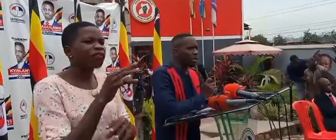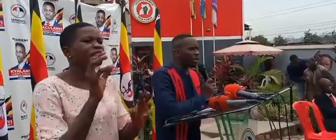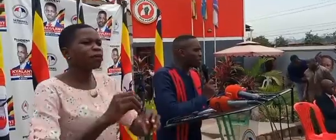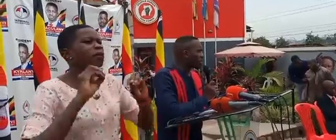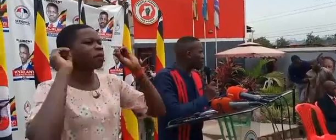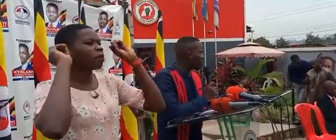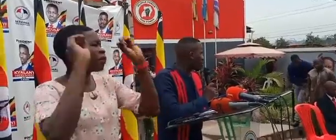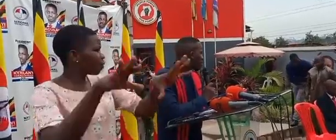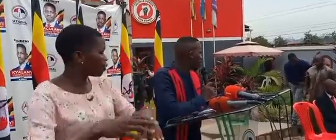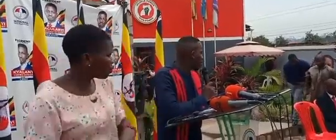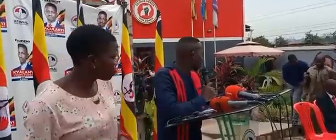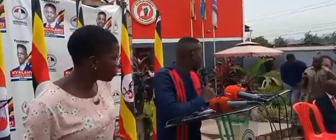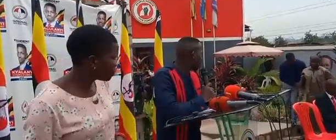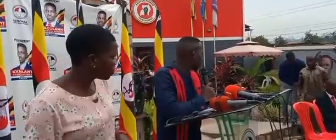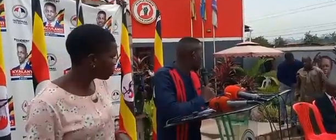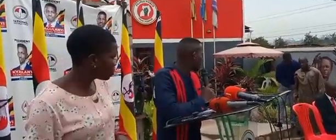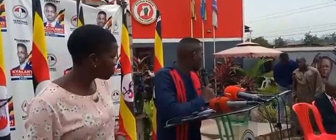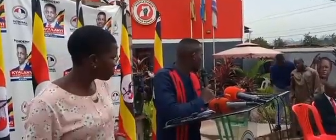wamala oba alazeeko wa